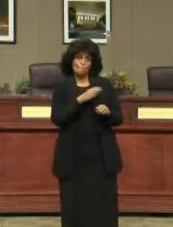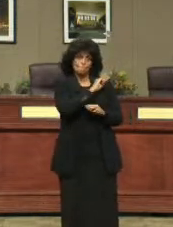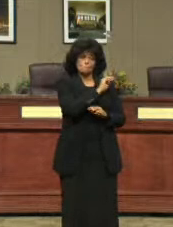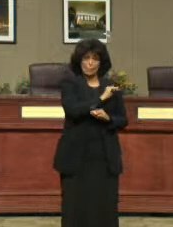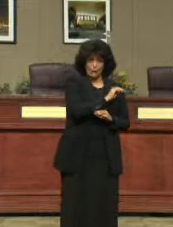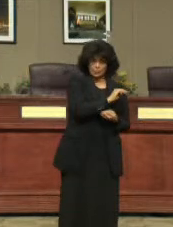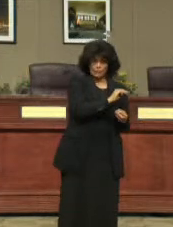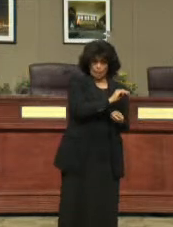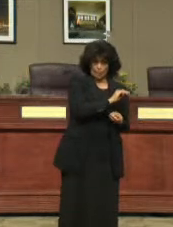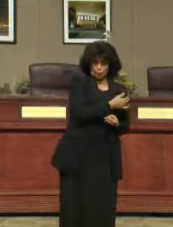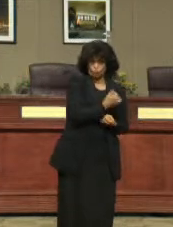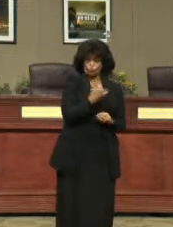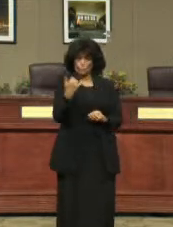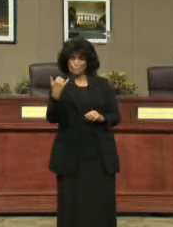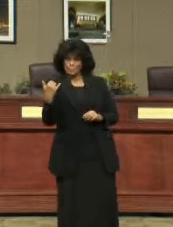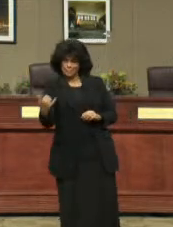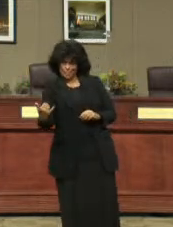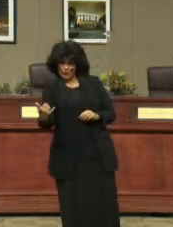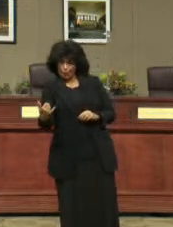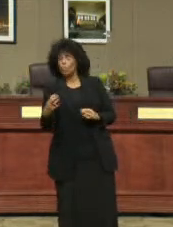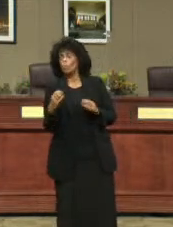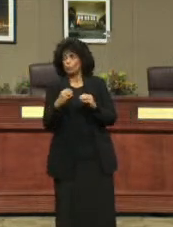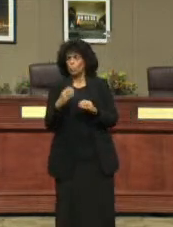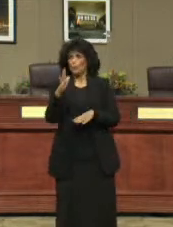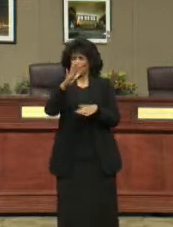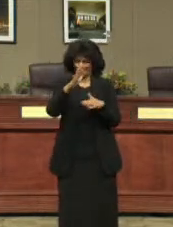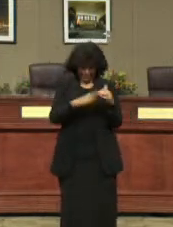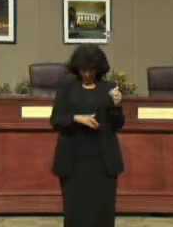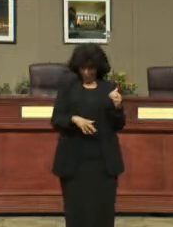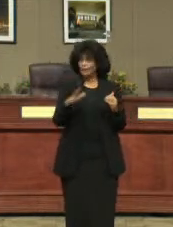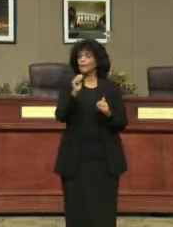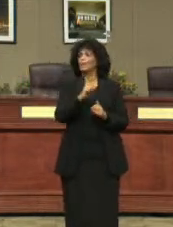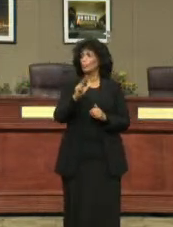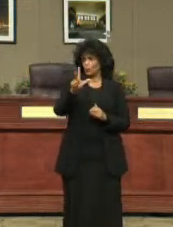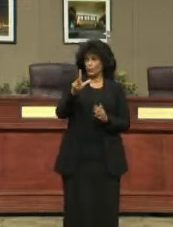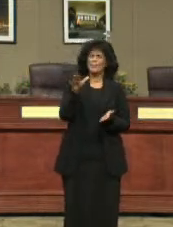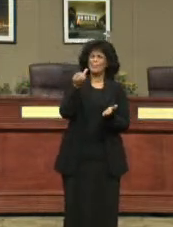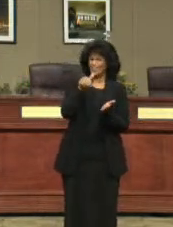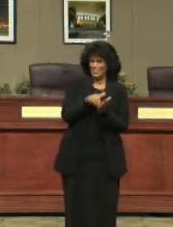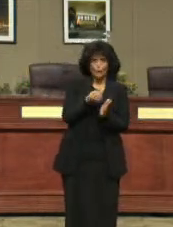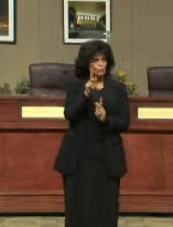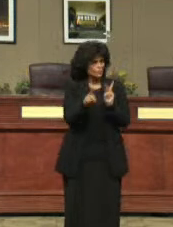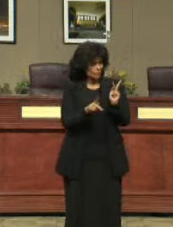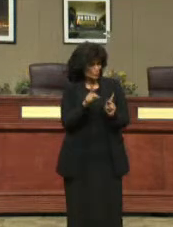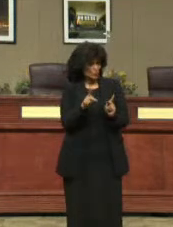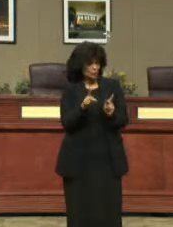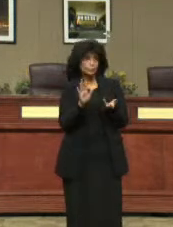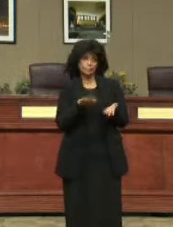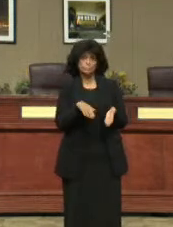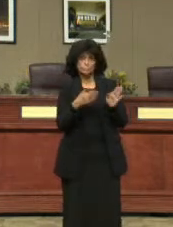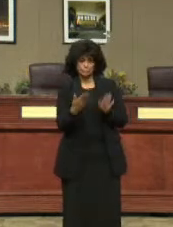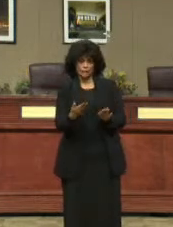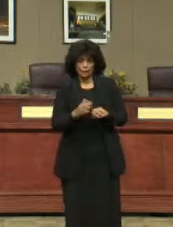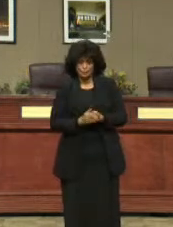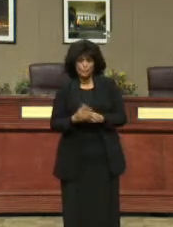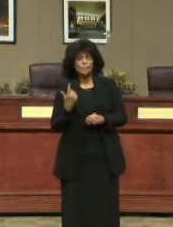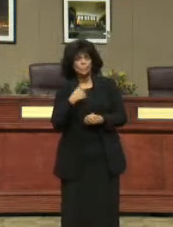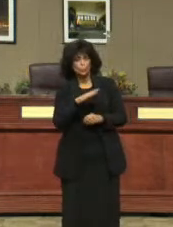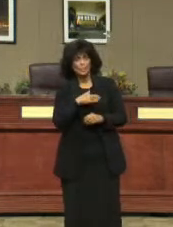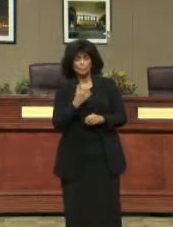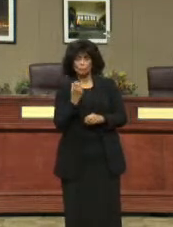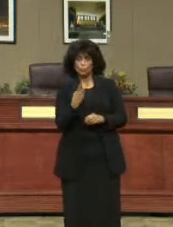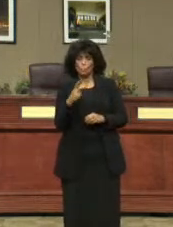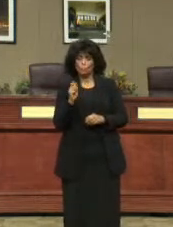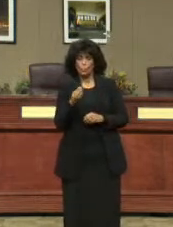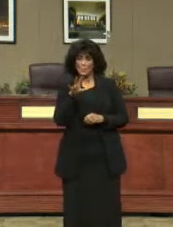exact number is 2,913. Our 2-week rolling positivity rate is 12.7%, which is